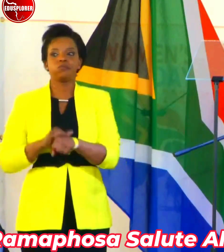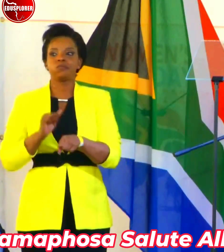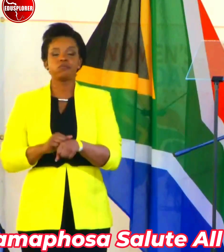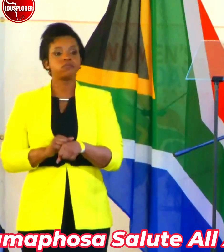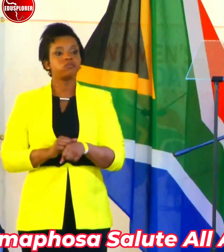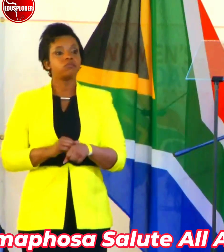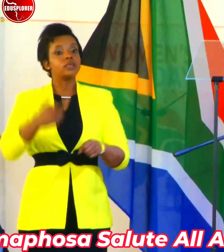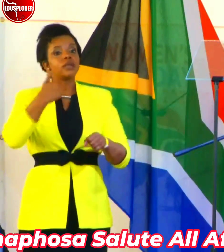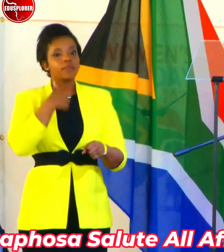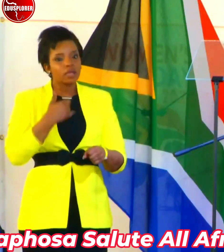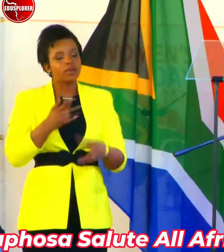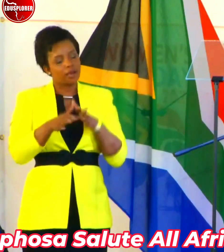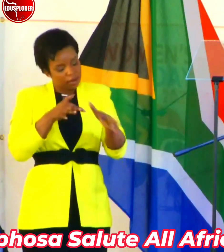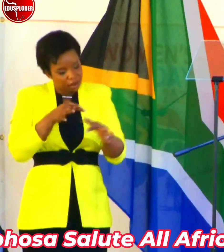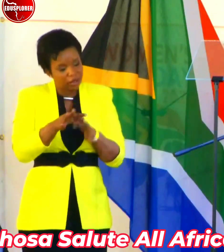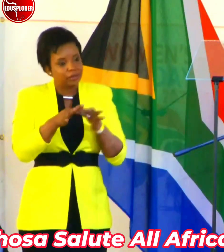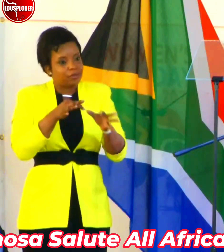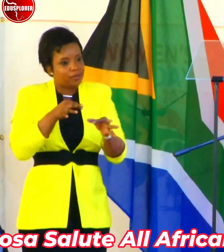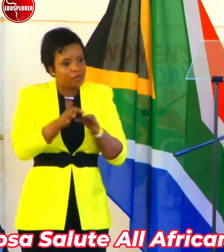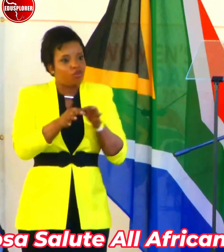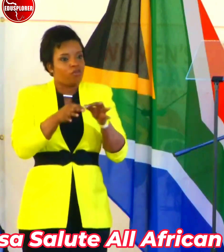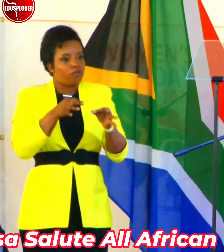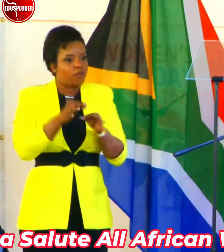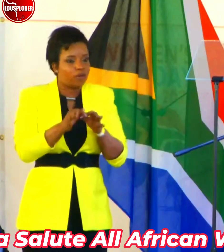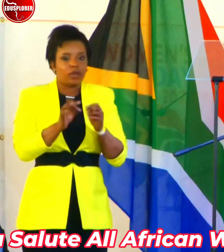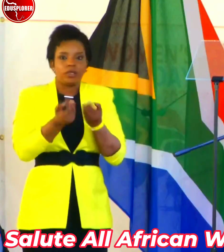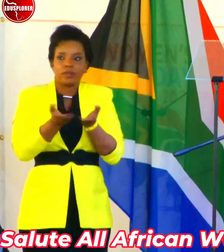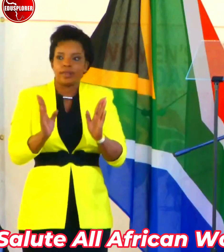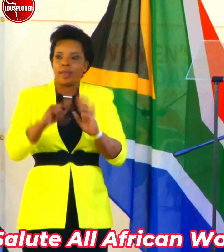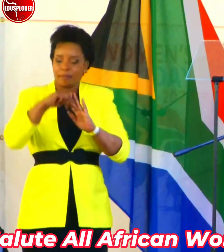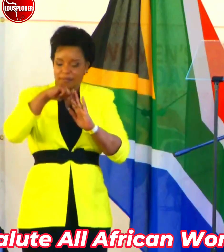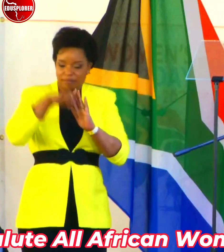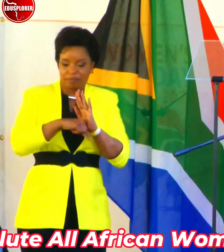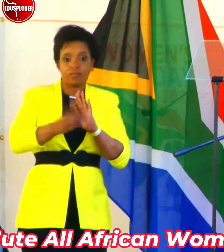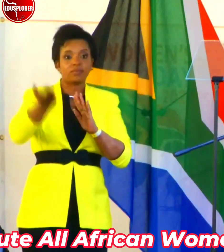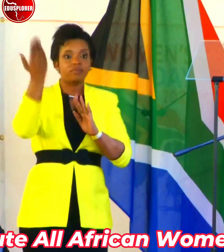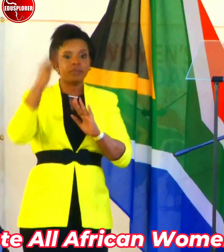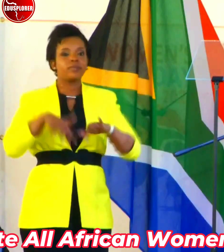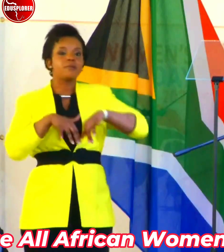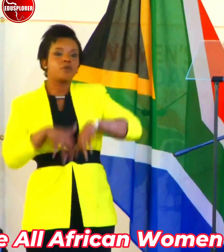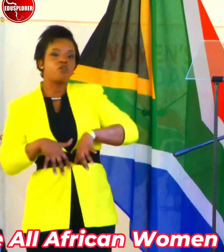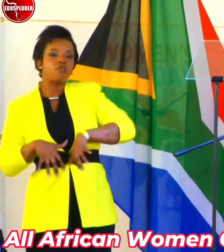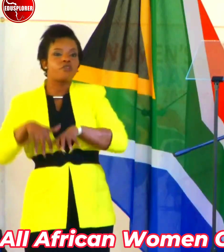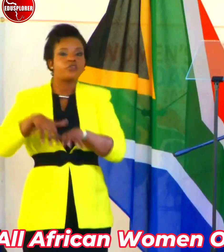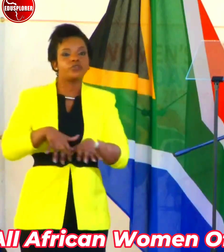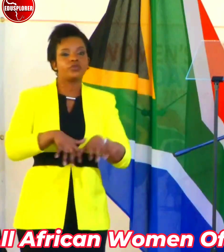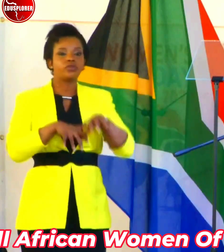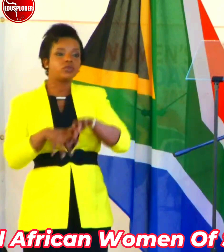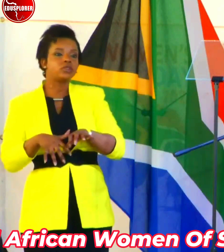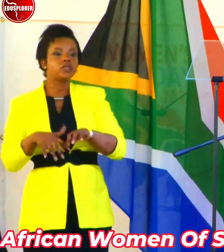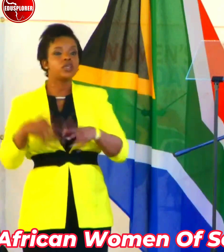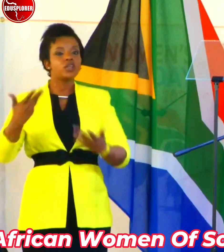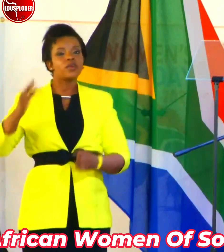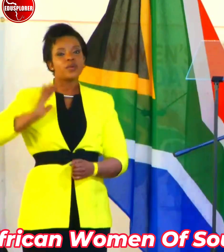time to tell them in some detail about the march of 20,000